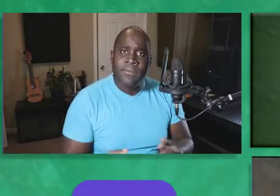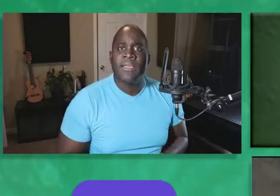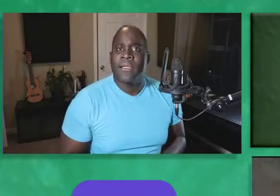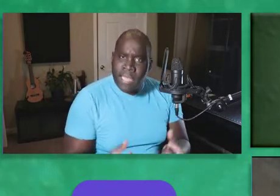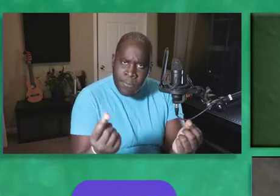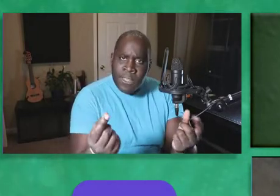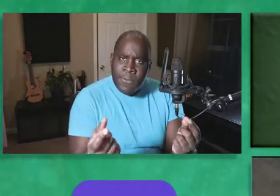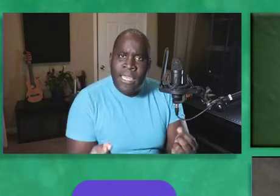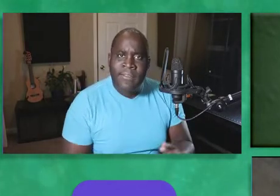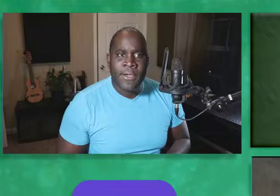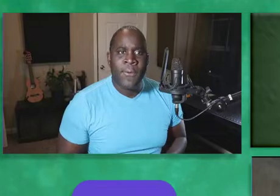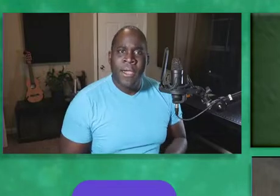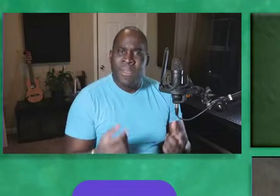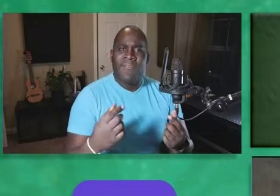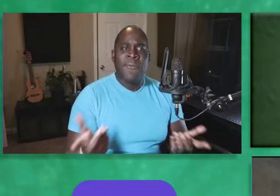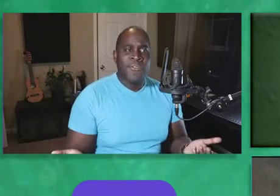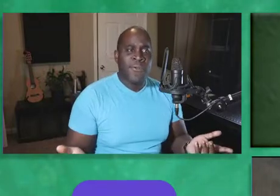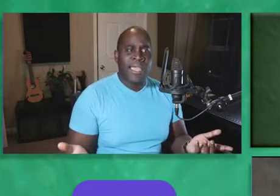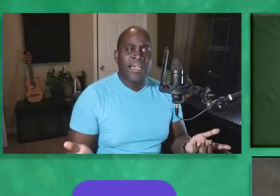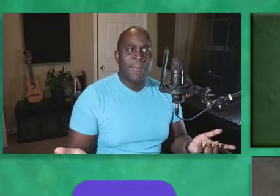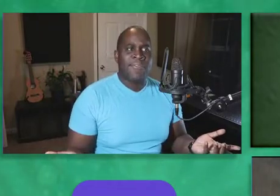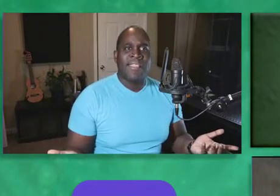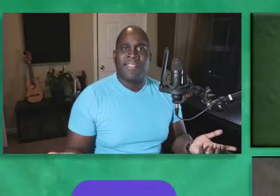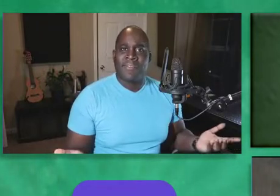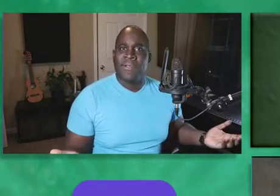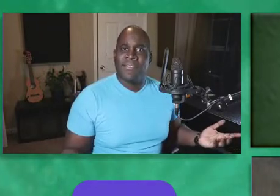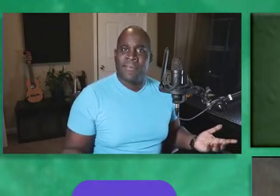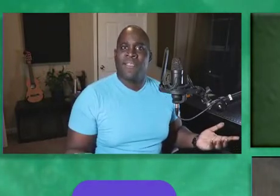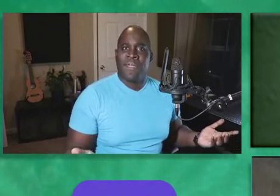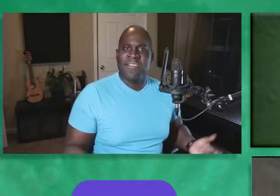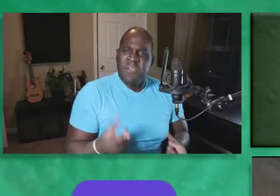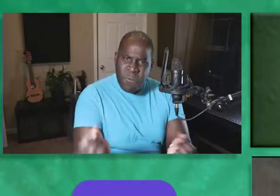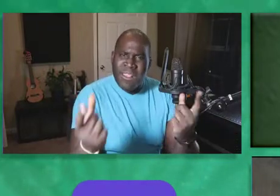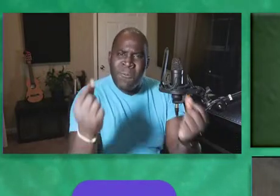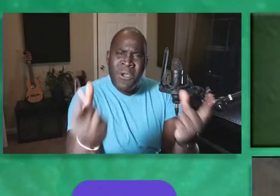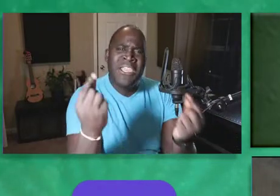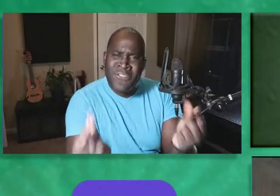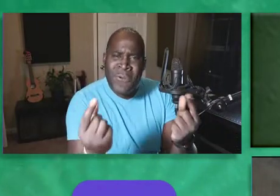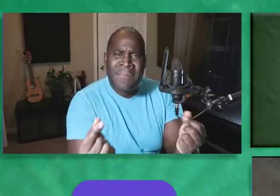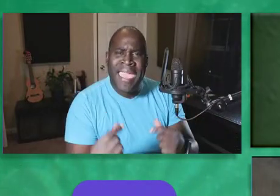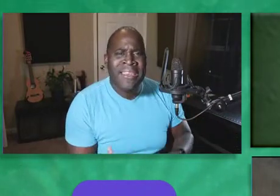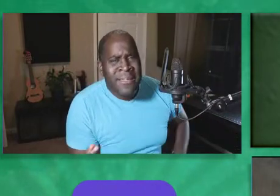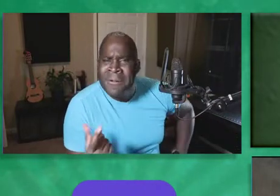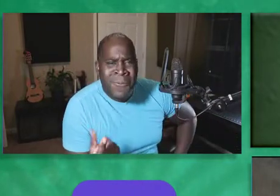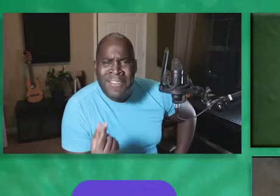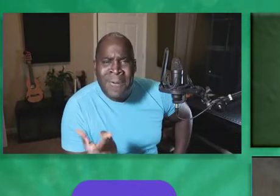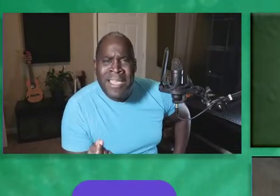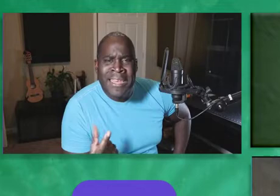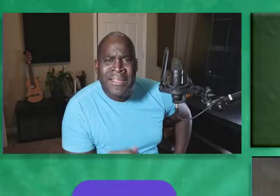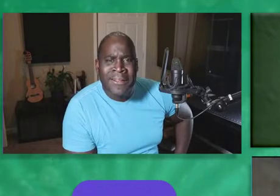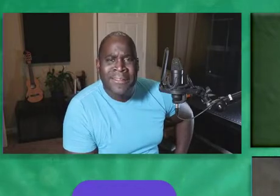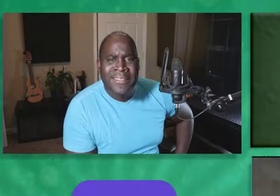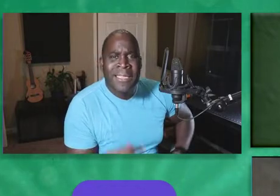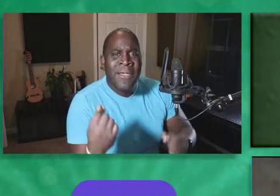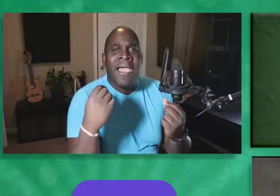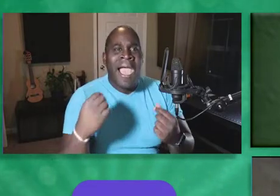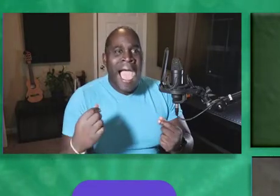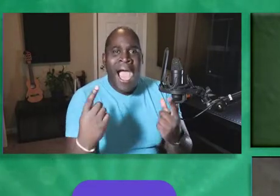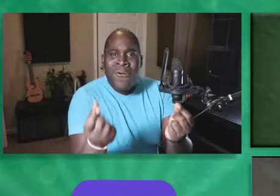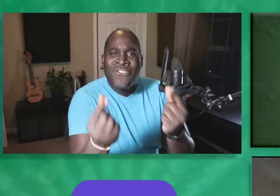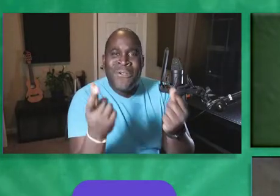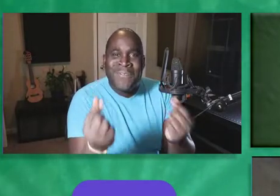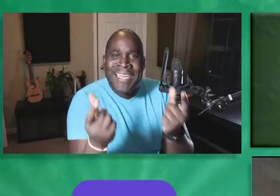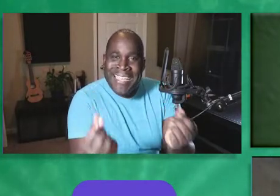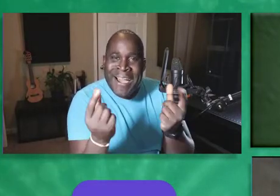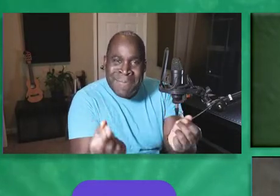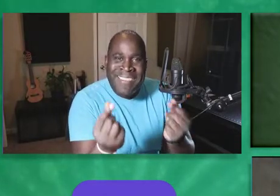you do for a living? Like, I really would like to know. But if I'm also, like, upset that someone did something crazy, what are you doing, man? What's going on here? Like,